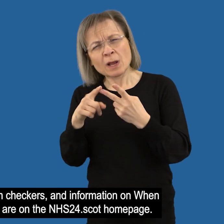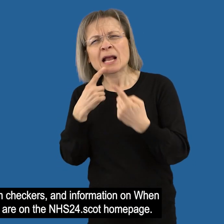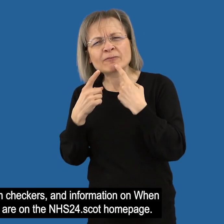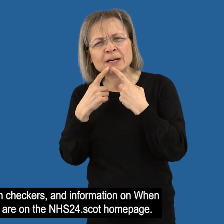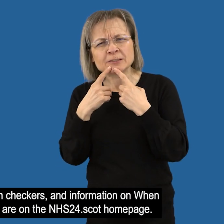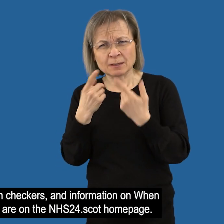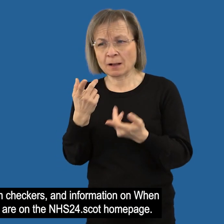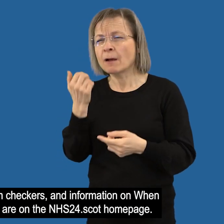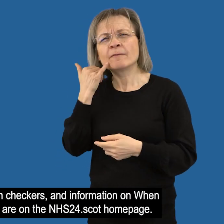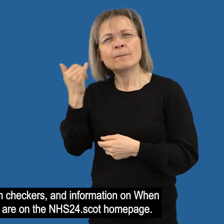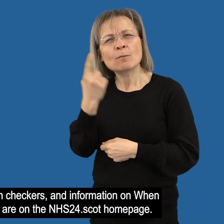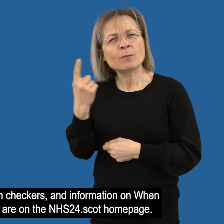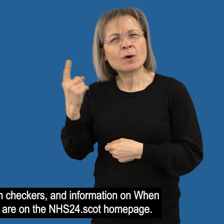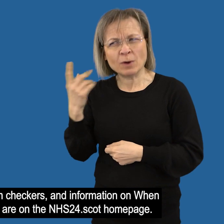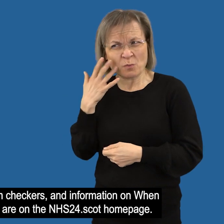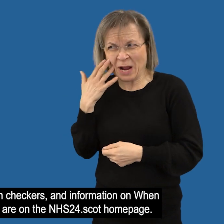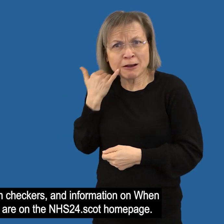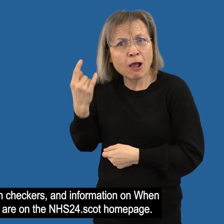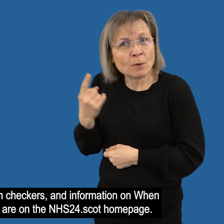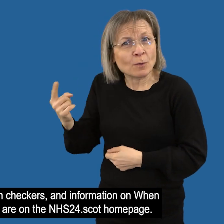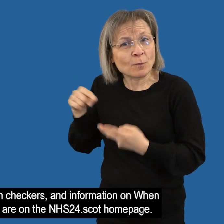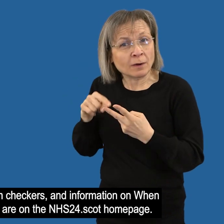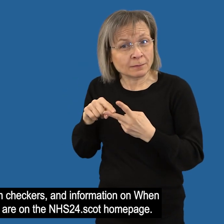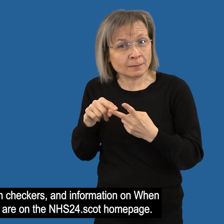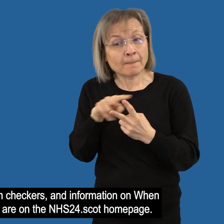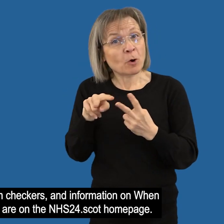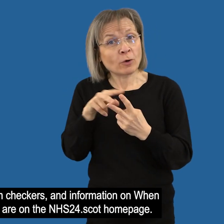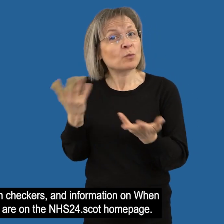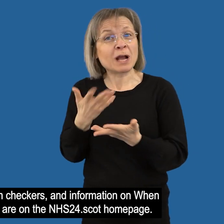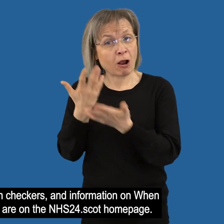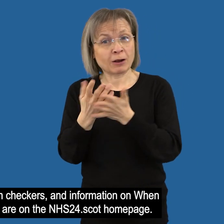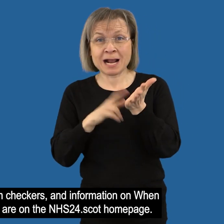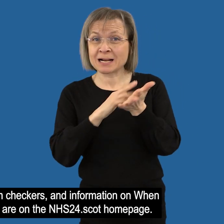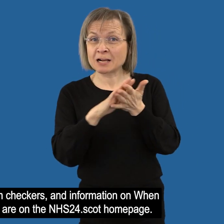Our symptom checkers, and information on when to call 111, are on the